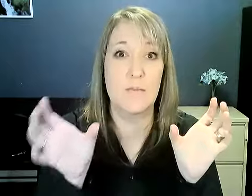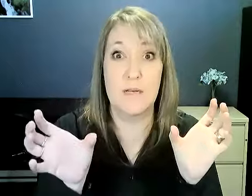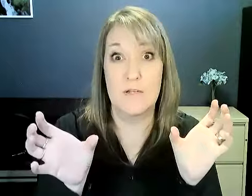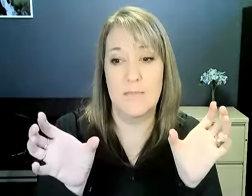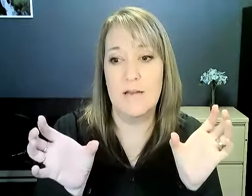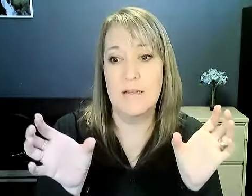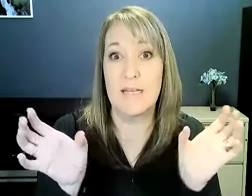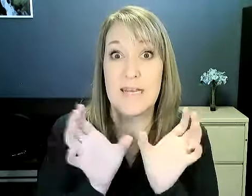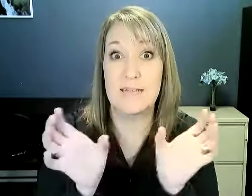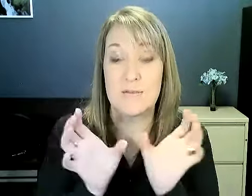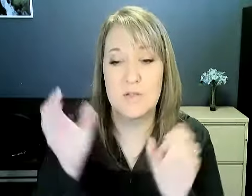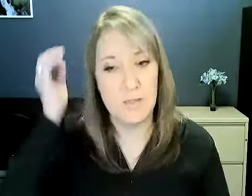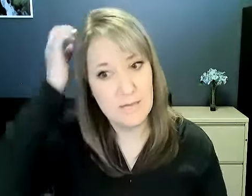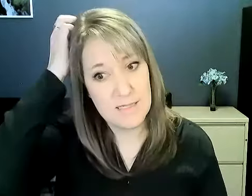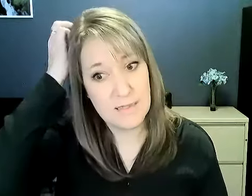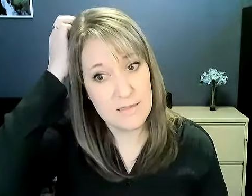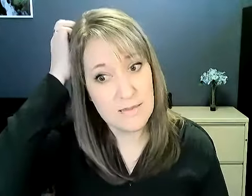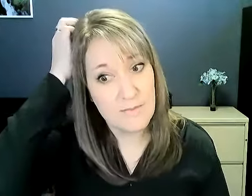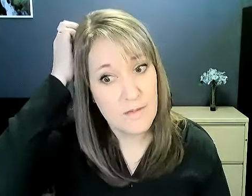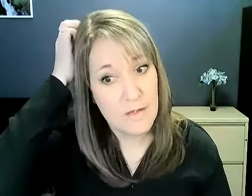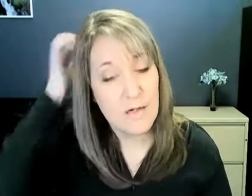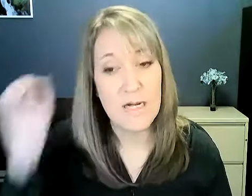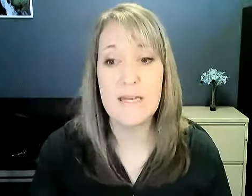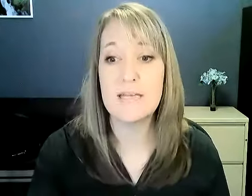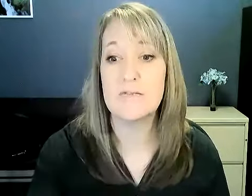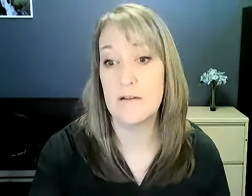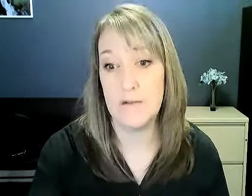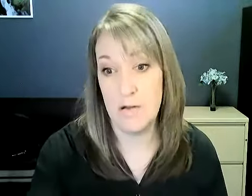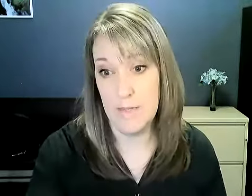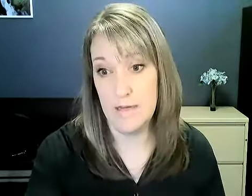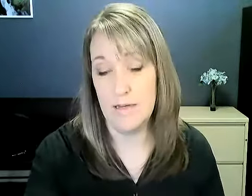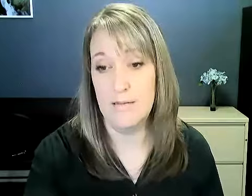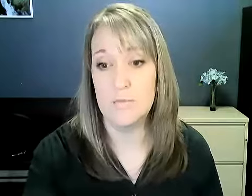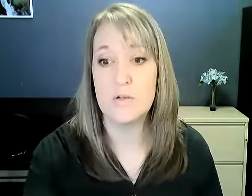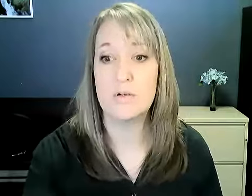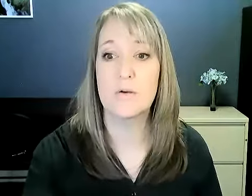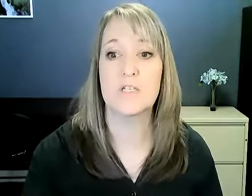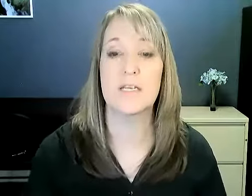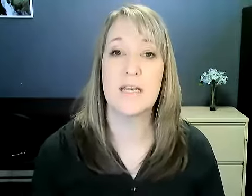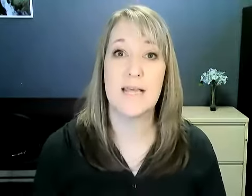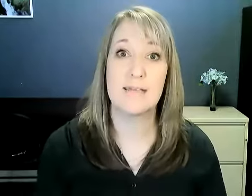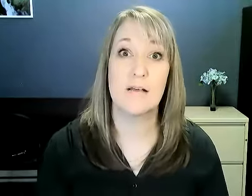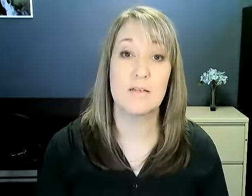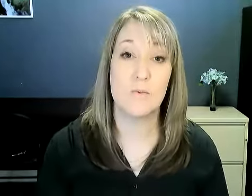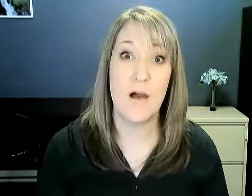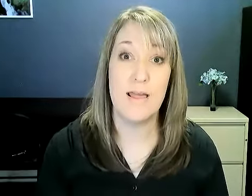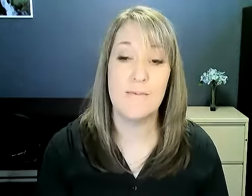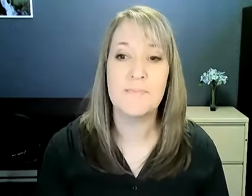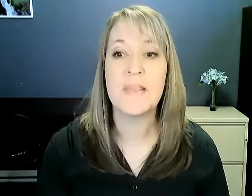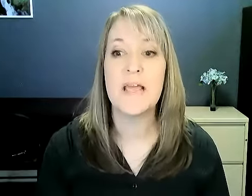gonna do about it. It connects those two parts of the sentence. All right, the next very common rhetorical question in ASL is why. And